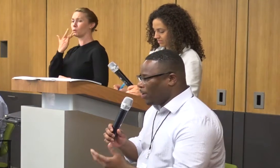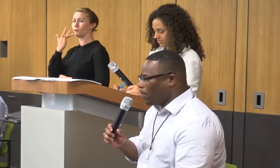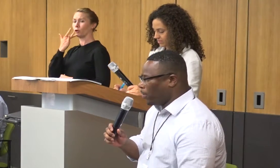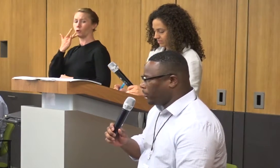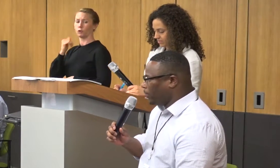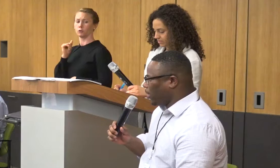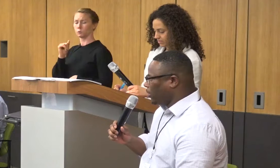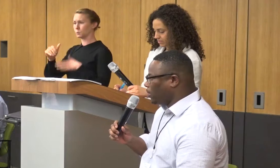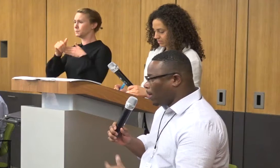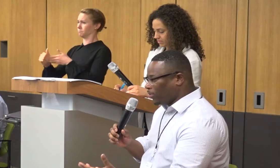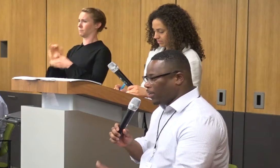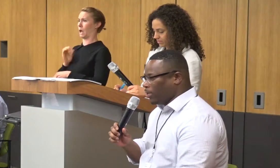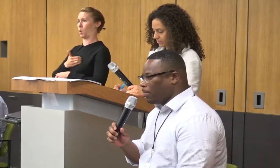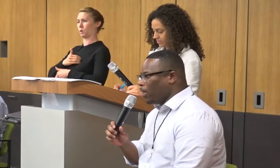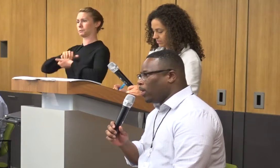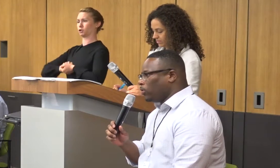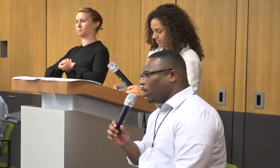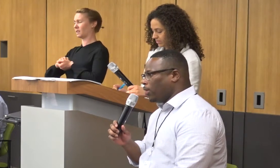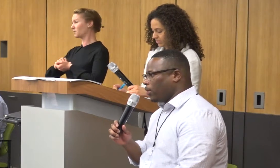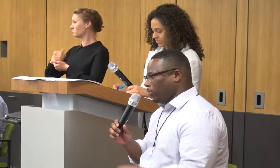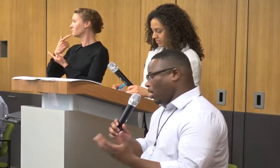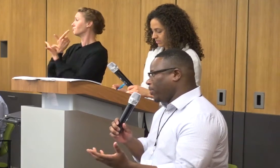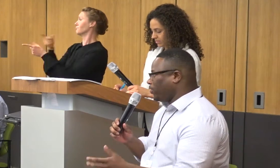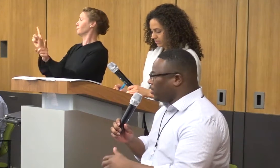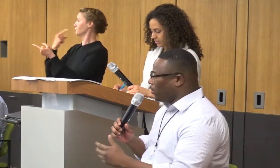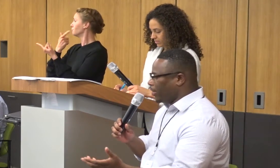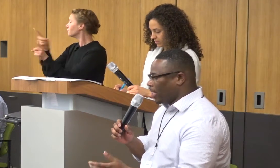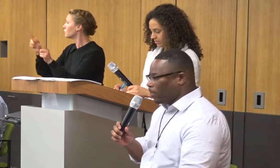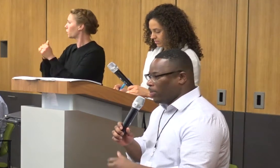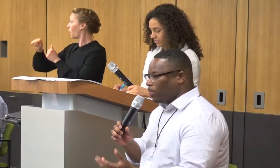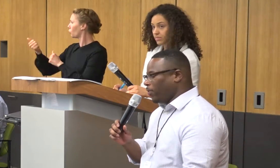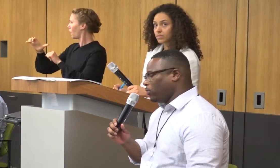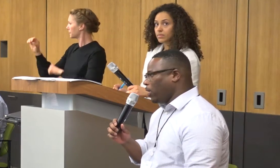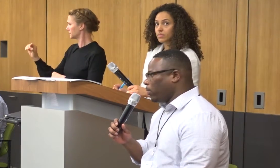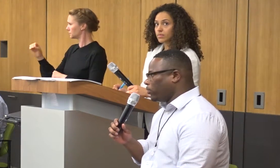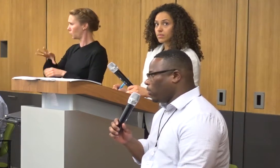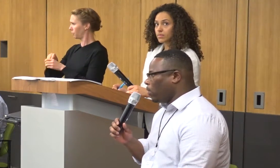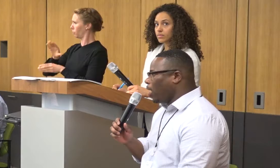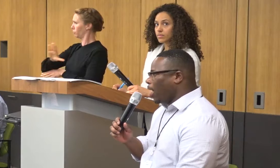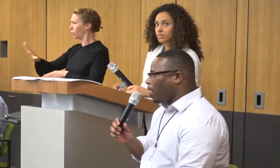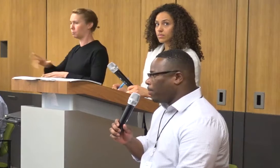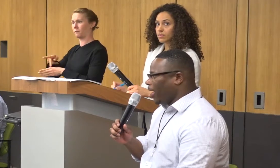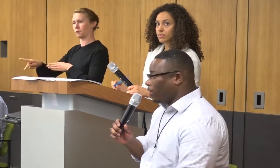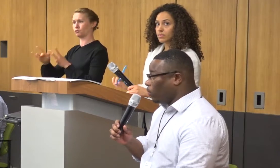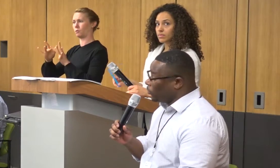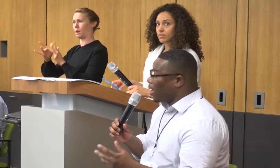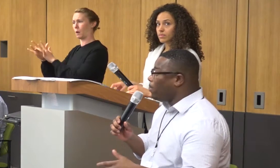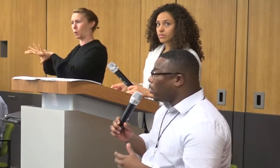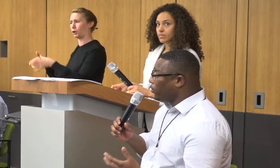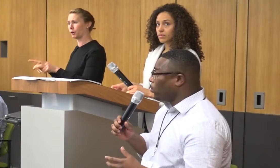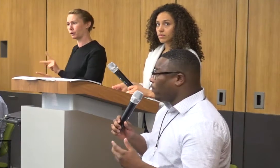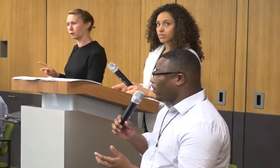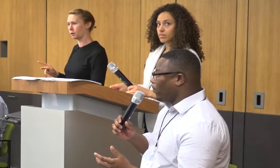to trumpet our partnerships and to publicize them to companies in their landscape or in their professional network. So, and we